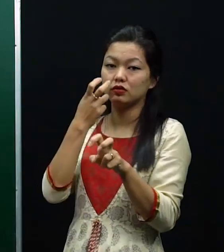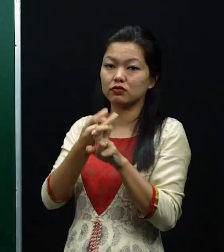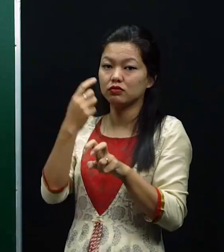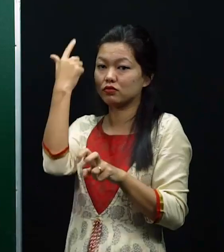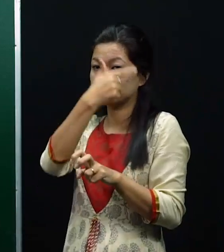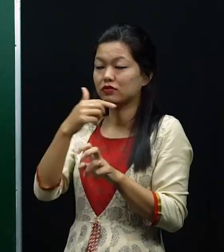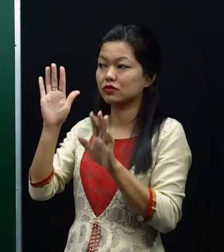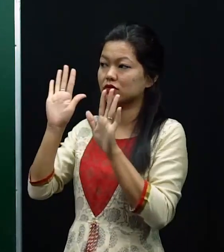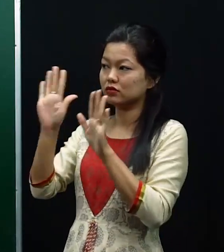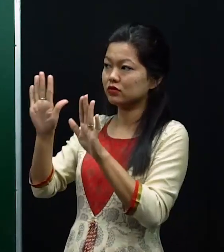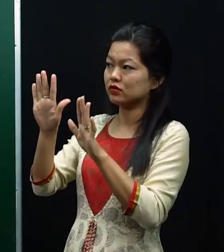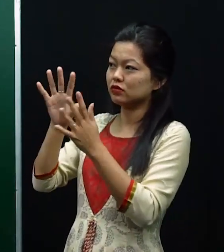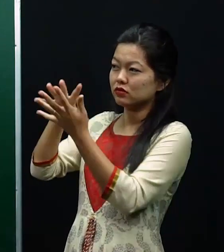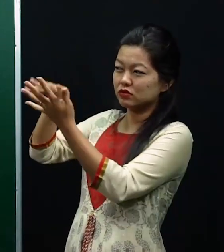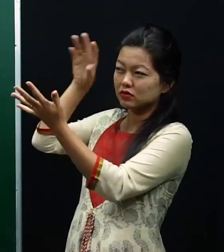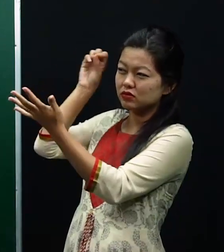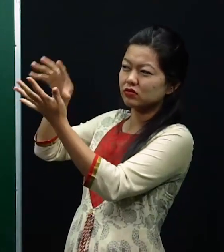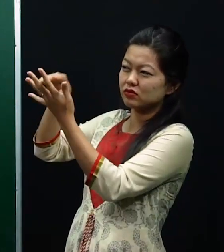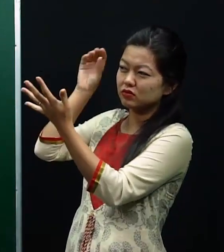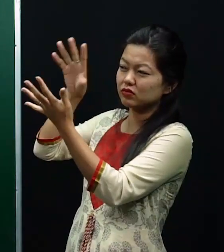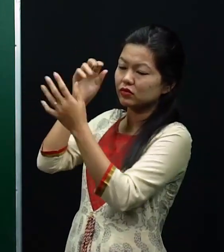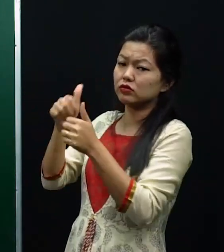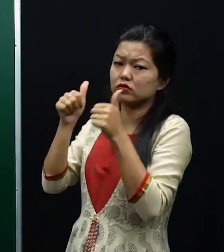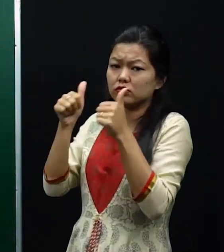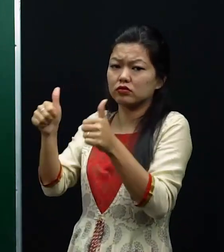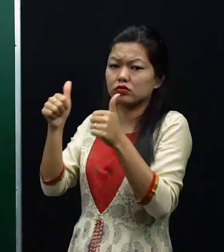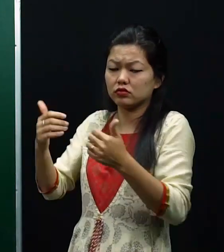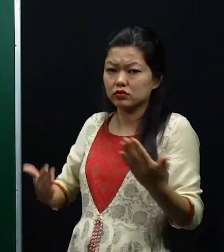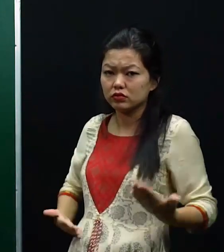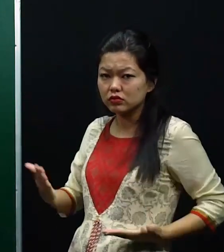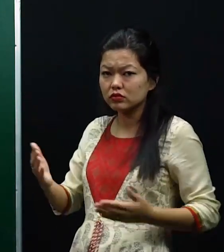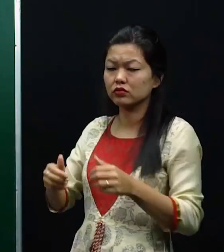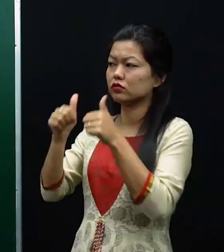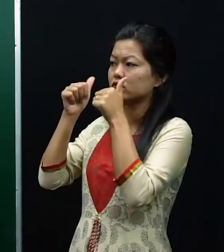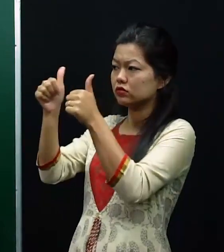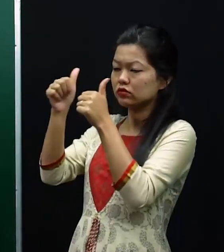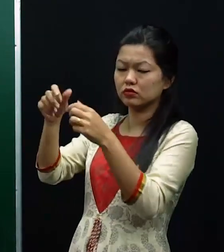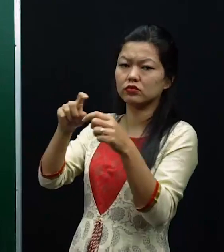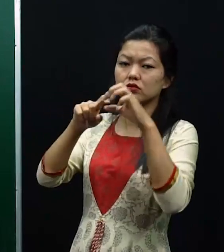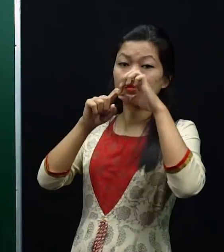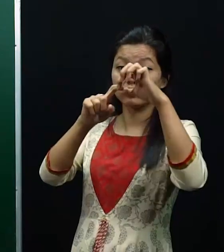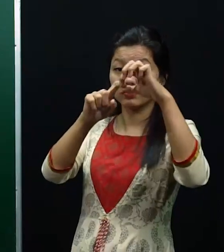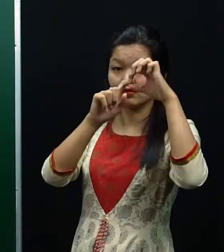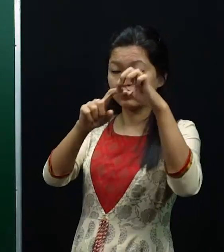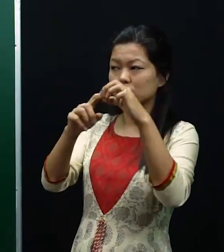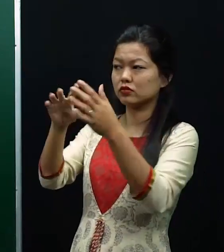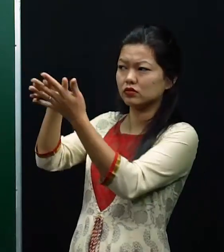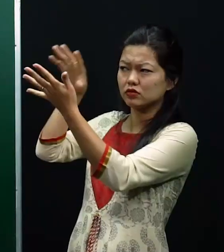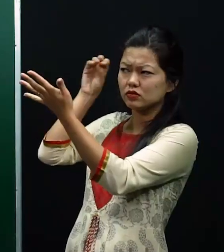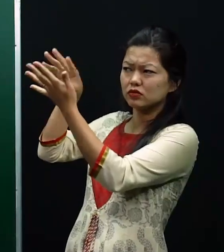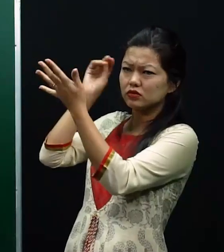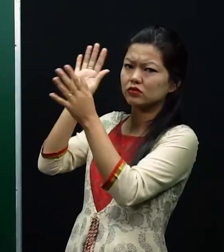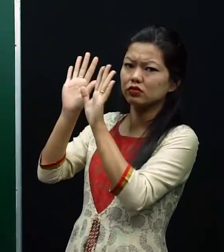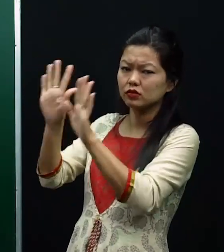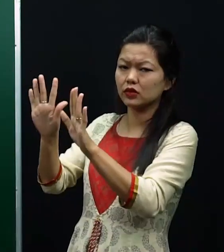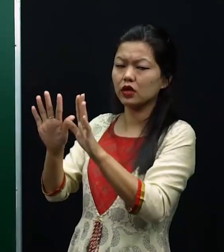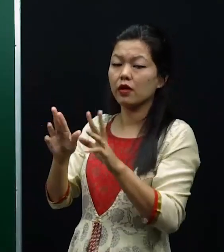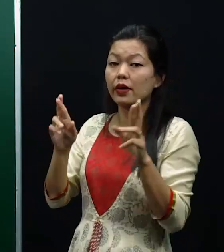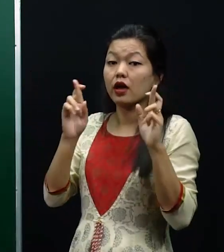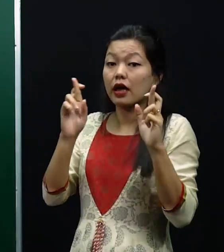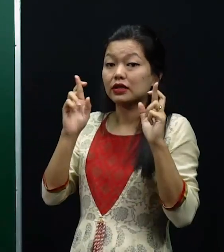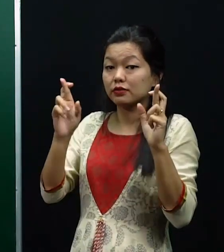he could not accept that this man was the face that had taught him so many good values. Nobody knew who taught him all the good